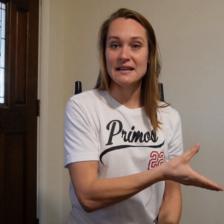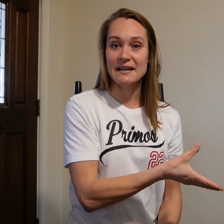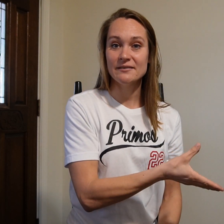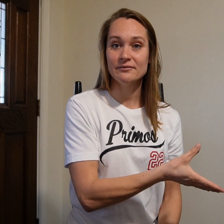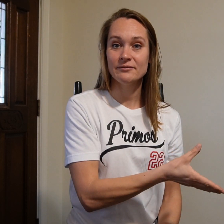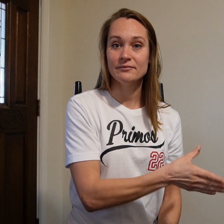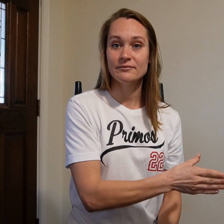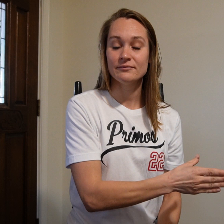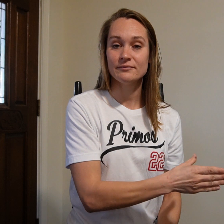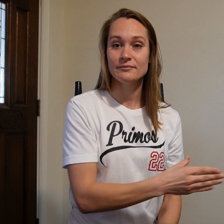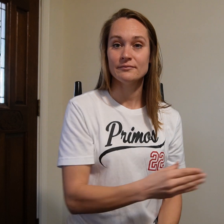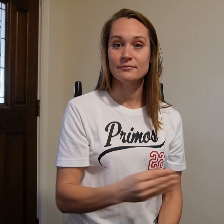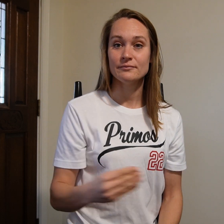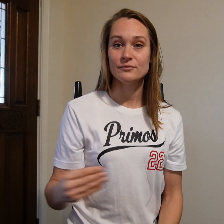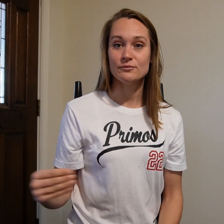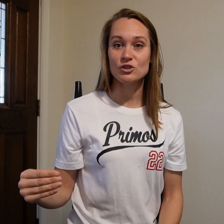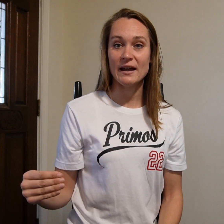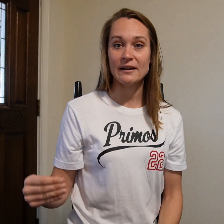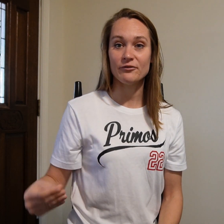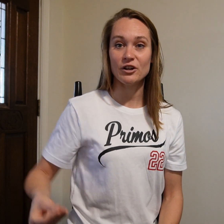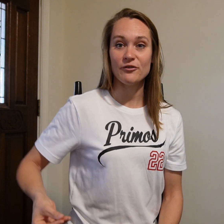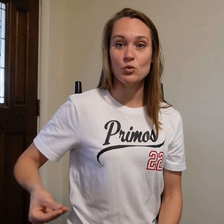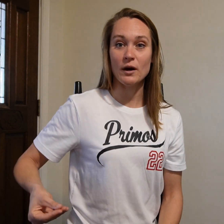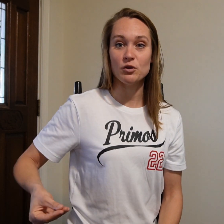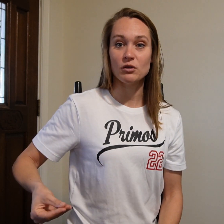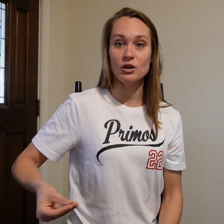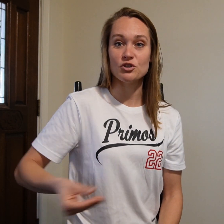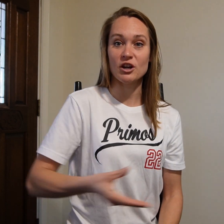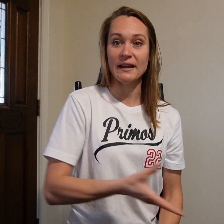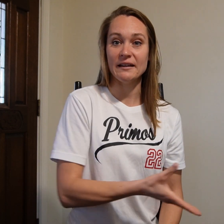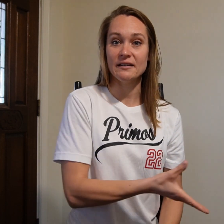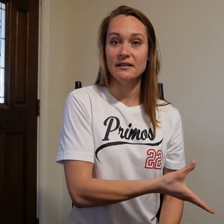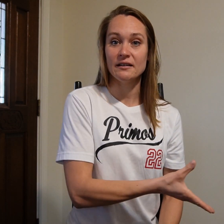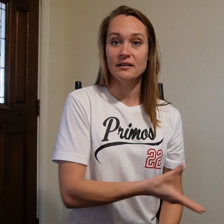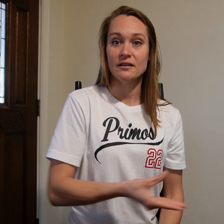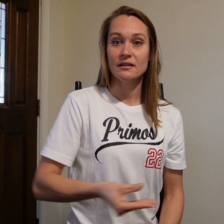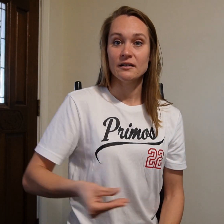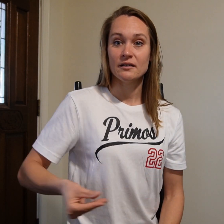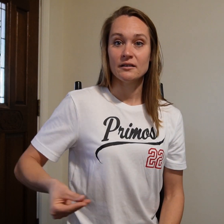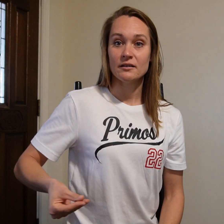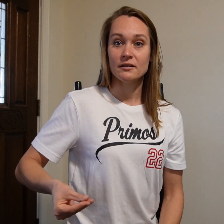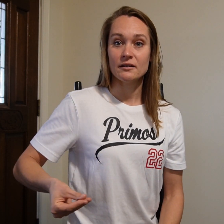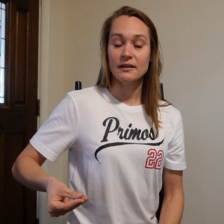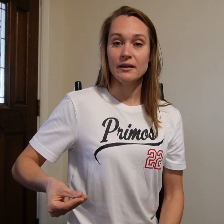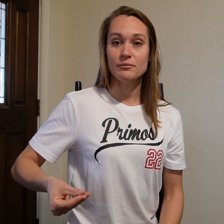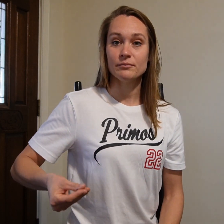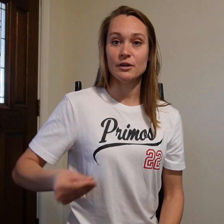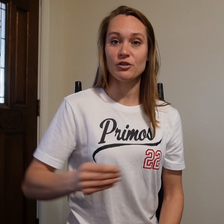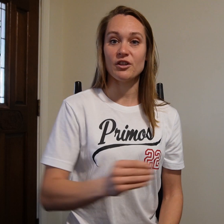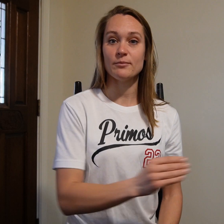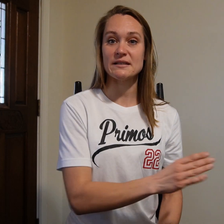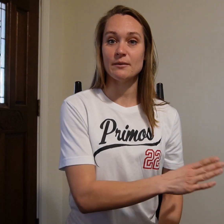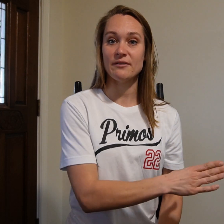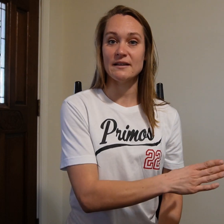side. Drag it in front of you while you close your hand. Okay? But your thumb is going to be facing